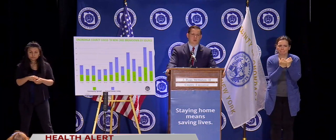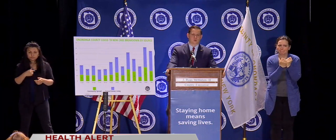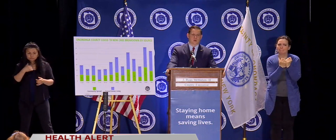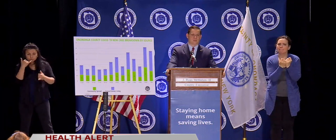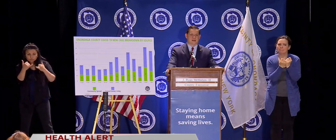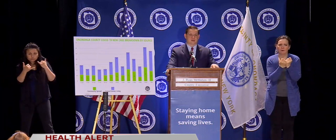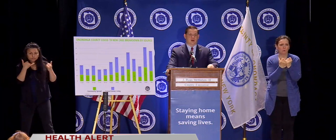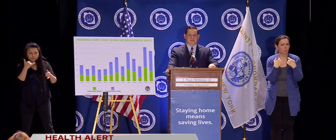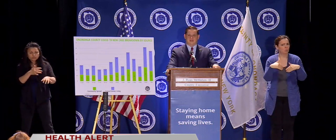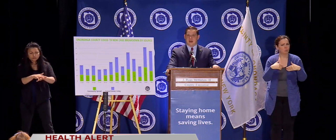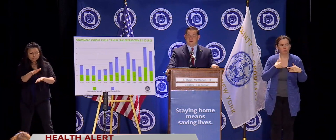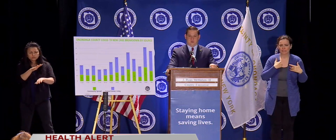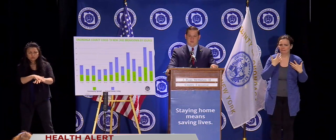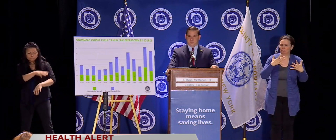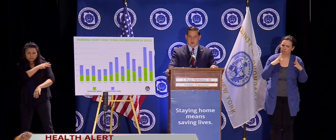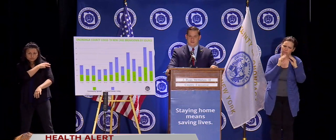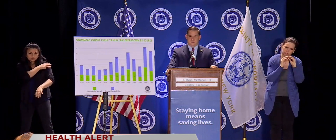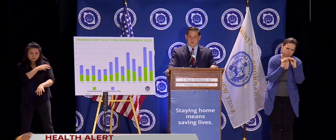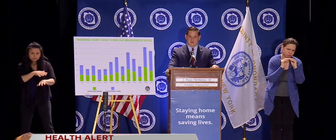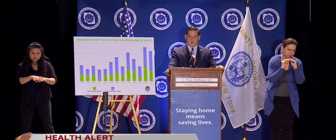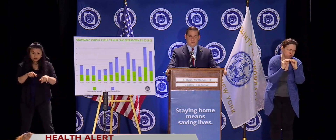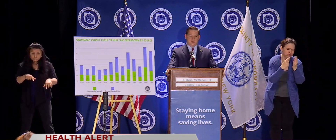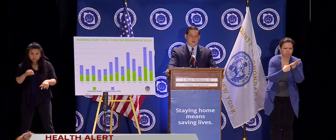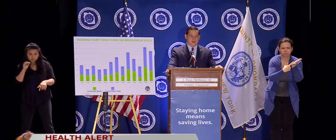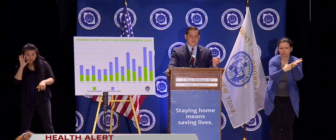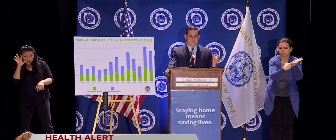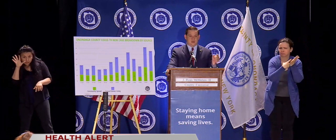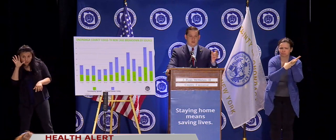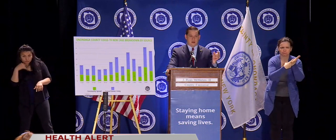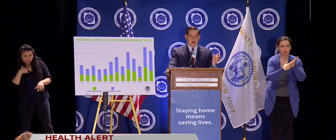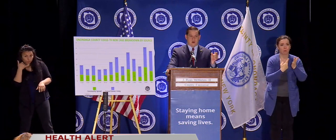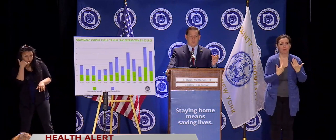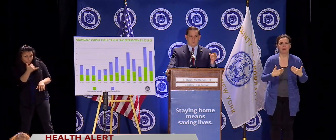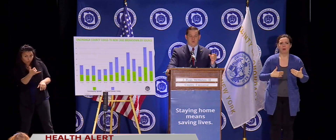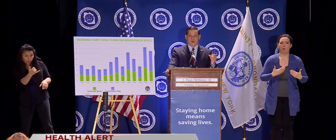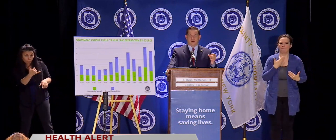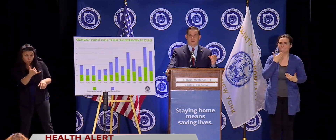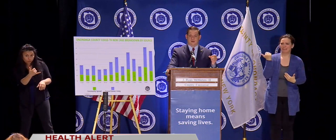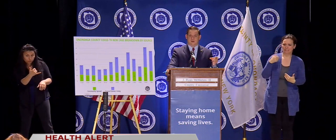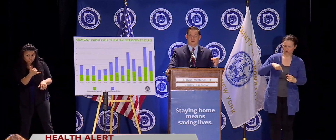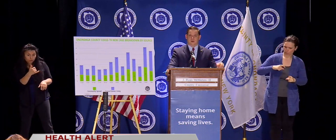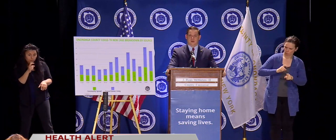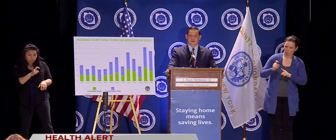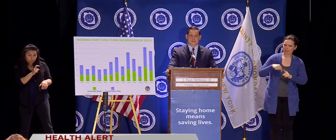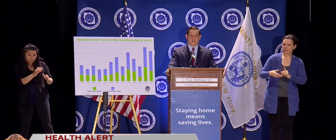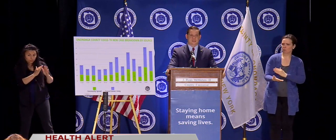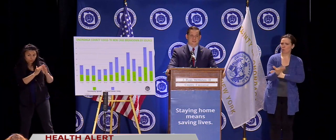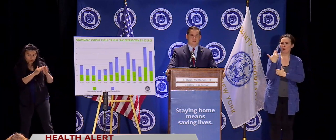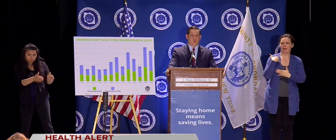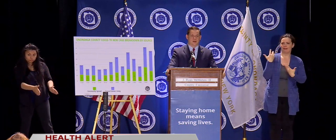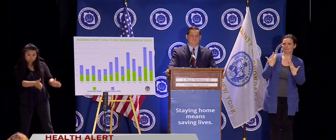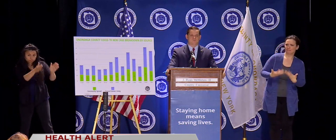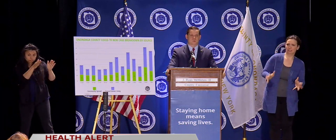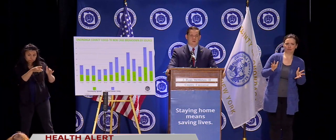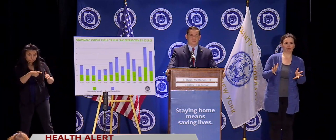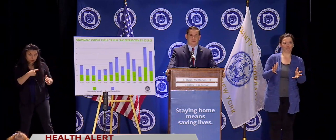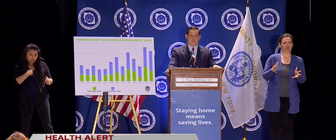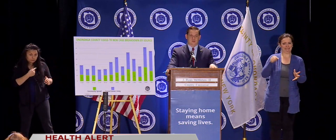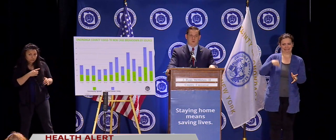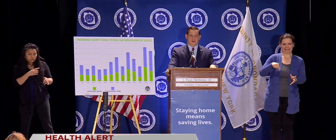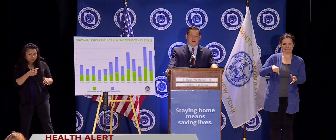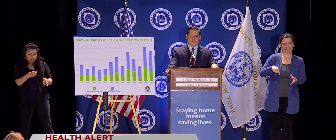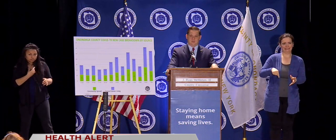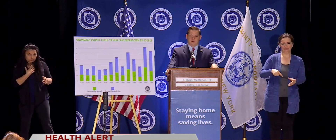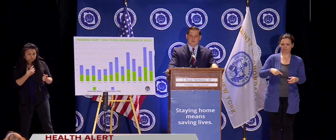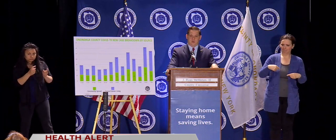This morning was one of the best calls I've had throughout this process with everybody, considering about how critical it is that this needs to get right. So